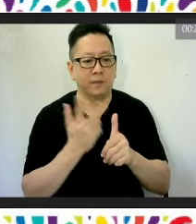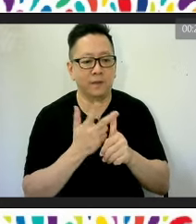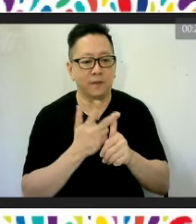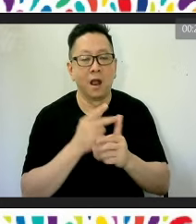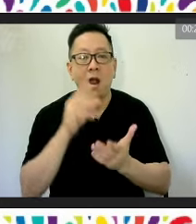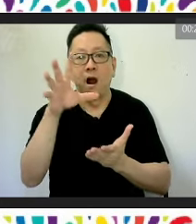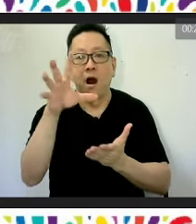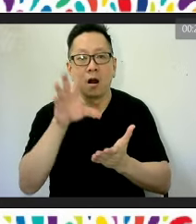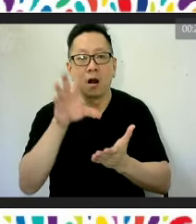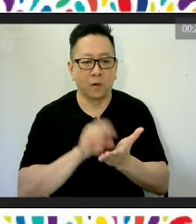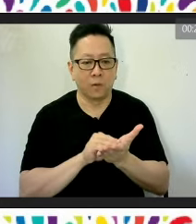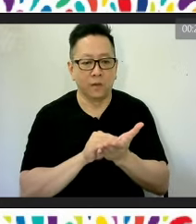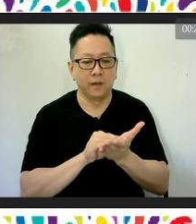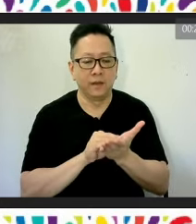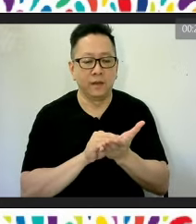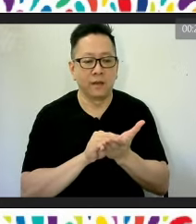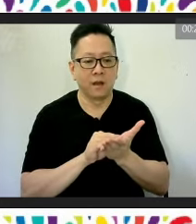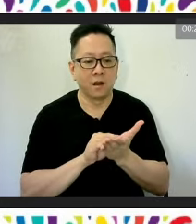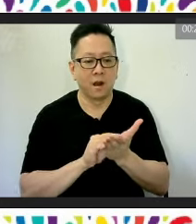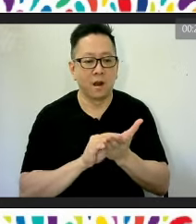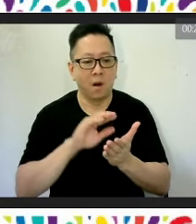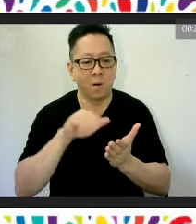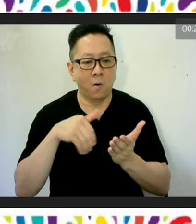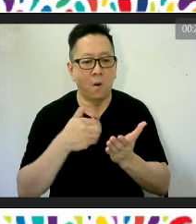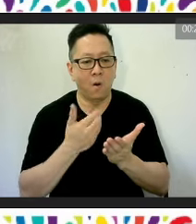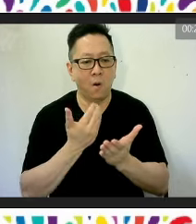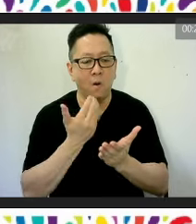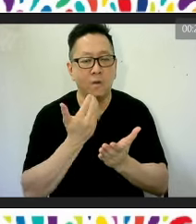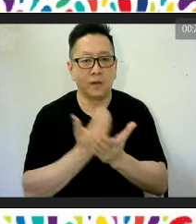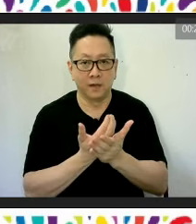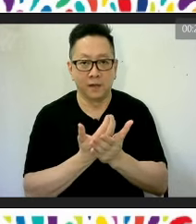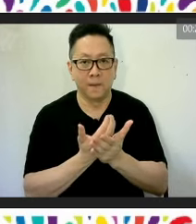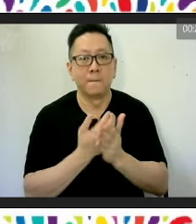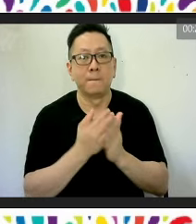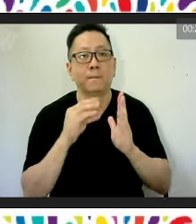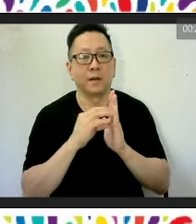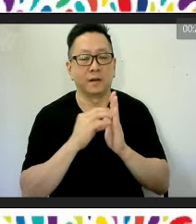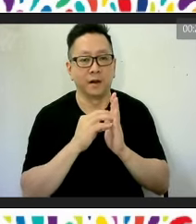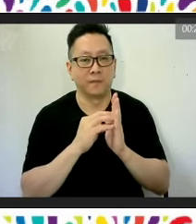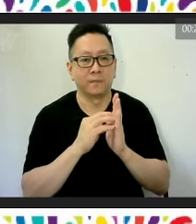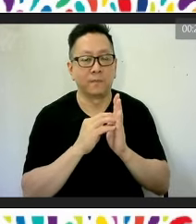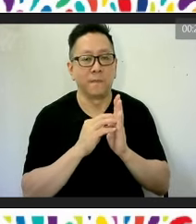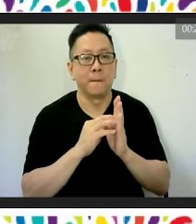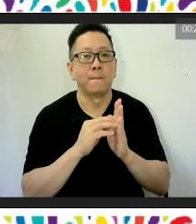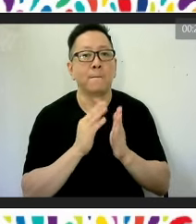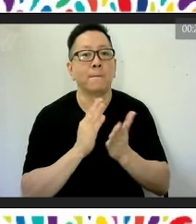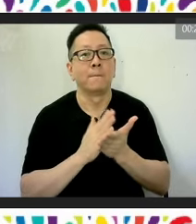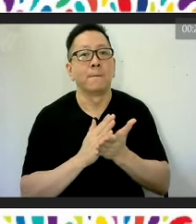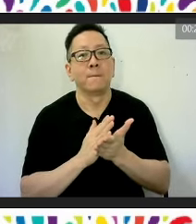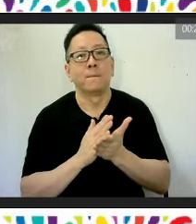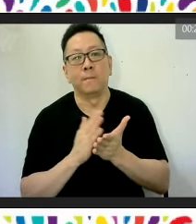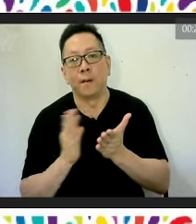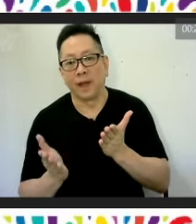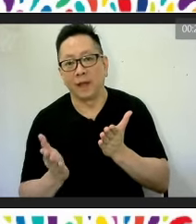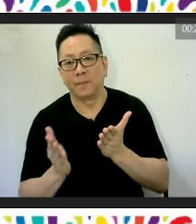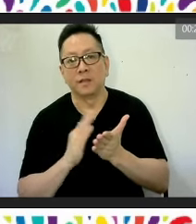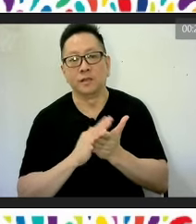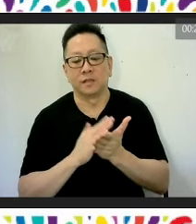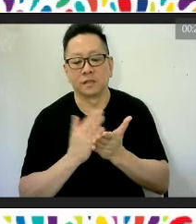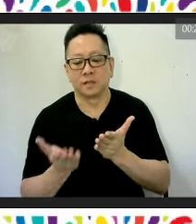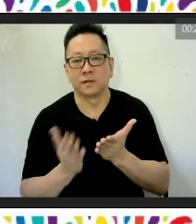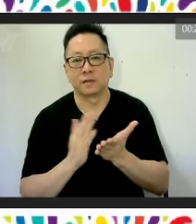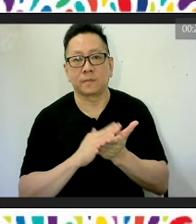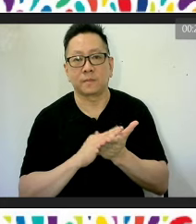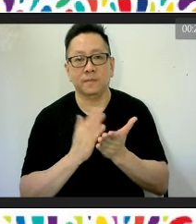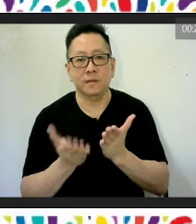Number three, copy all the paragraph by